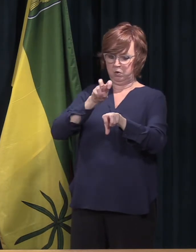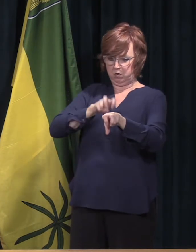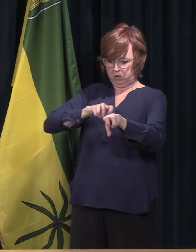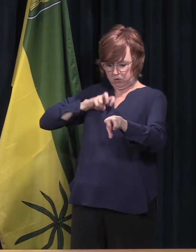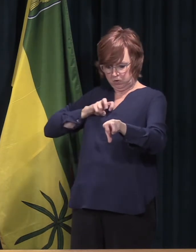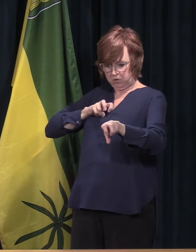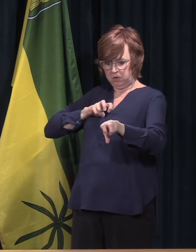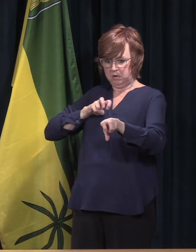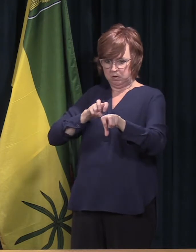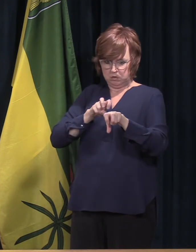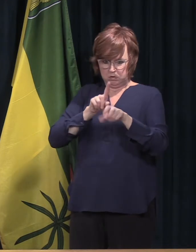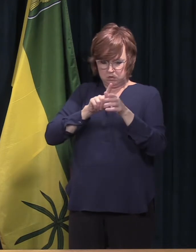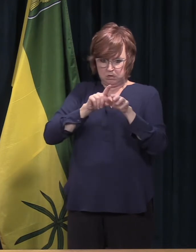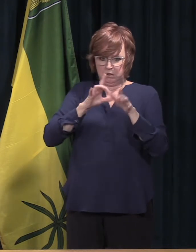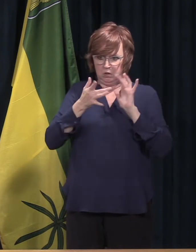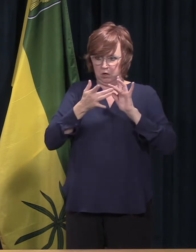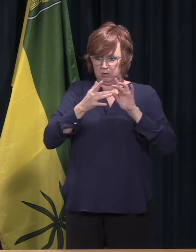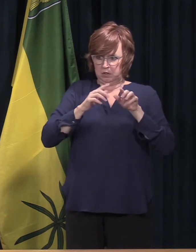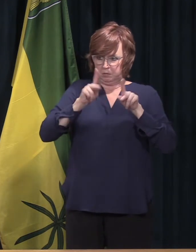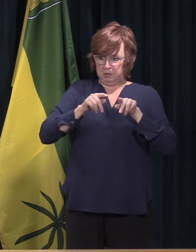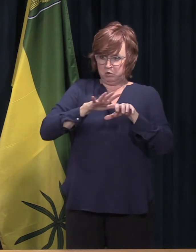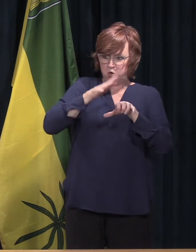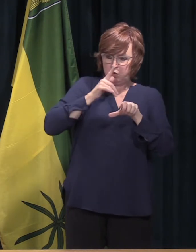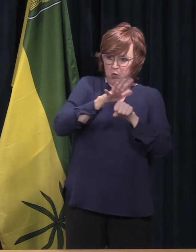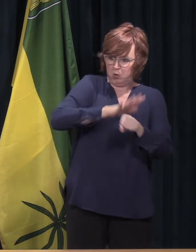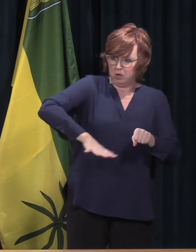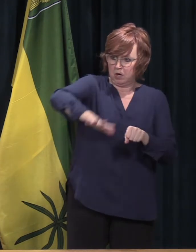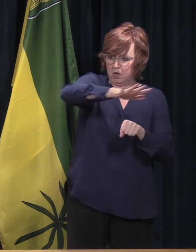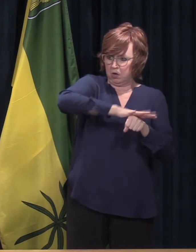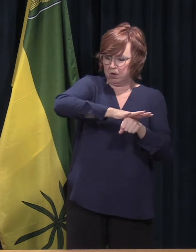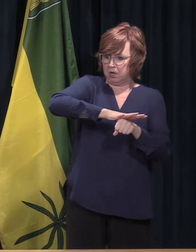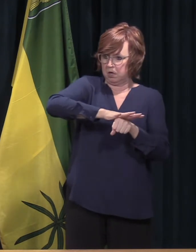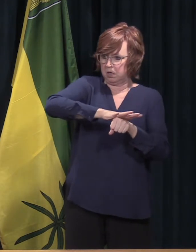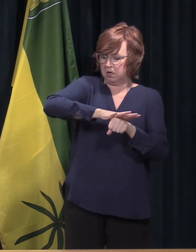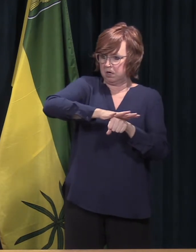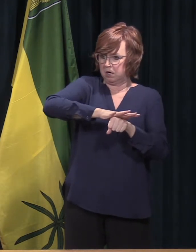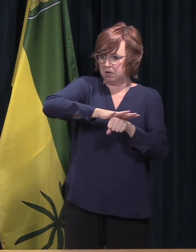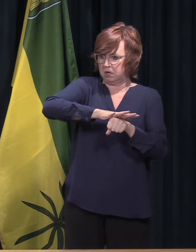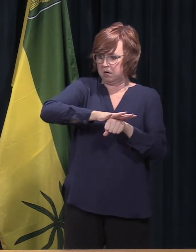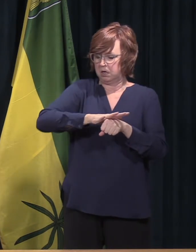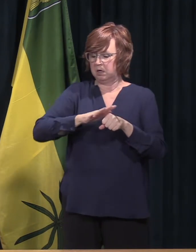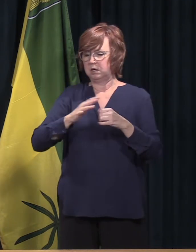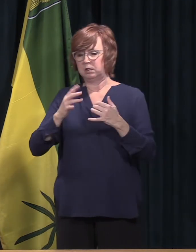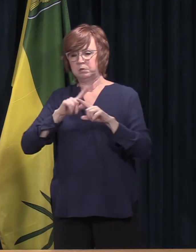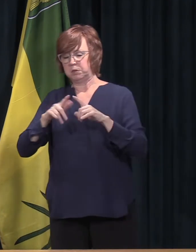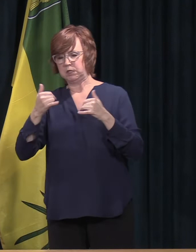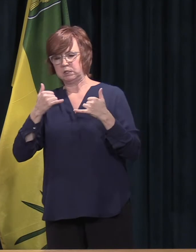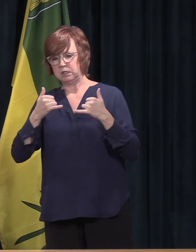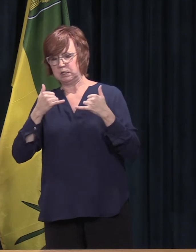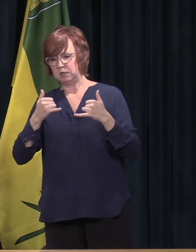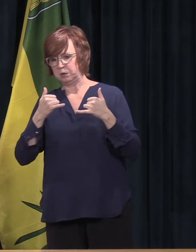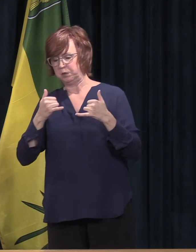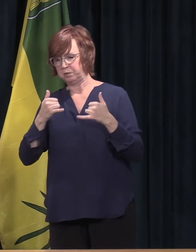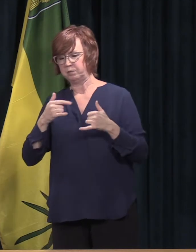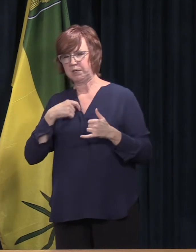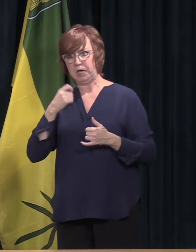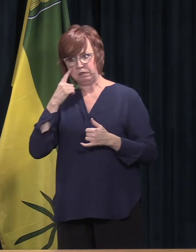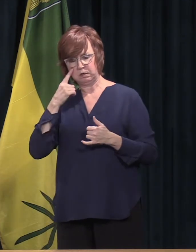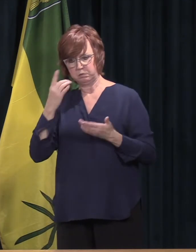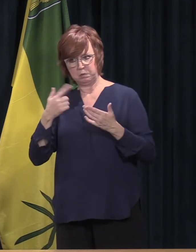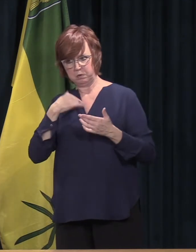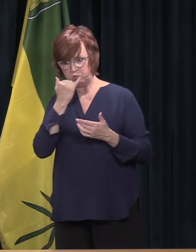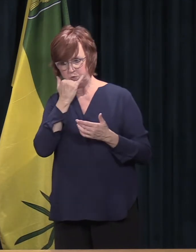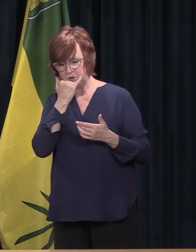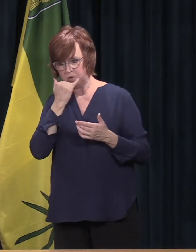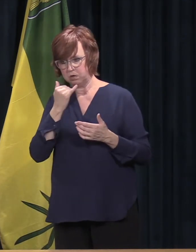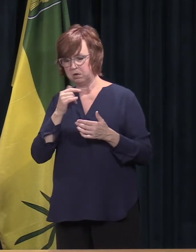behind, depending on who was, if it was empty or full. So far, I may be wrong, but in Canada at least, we have not had